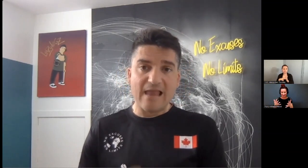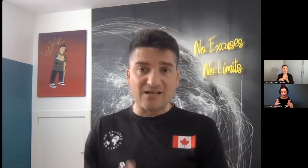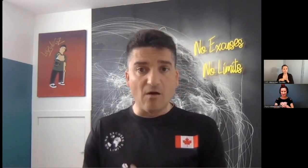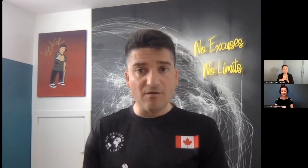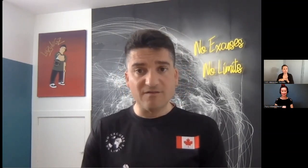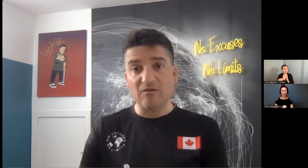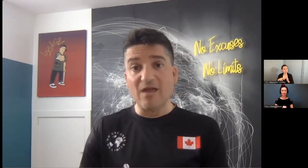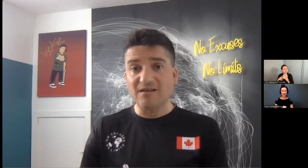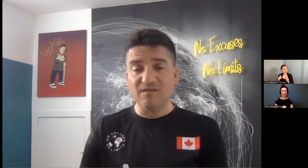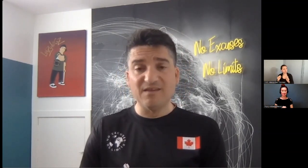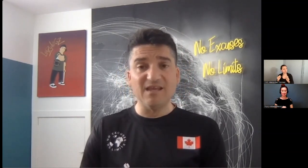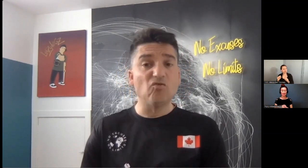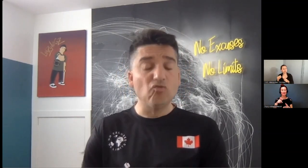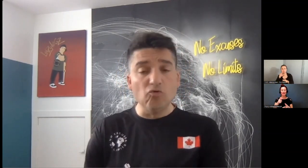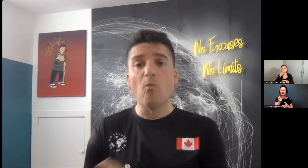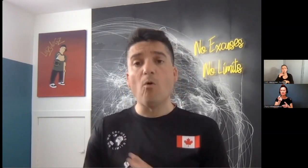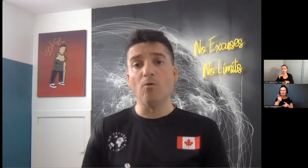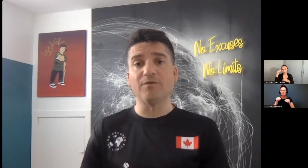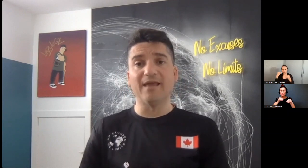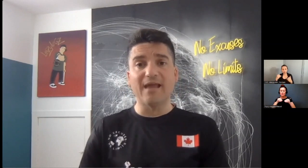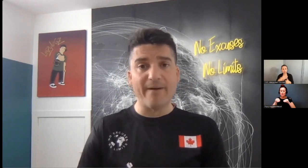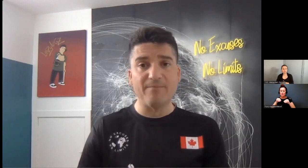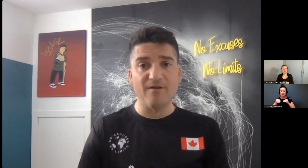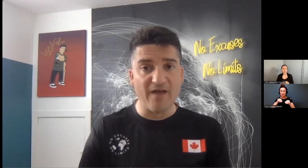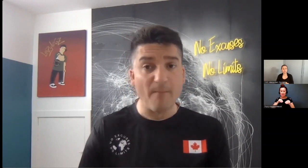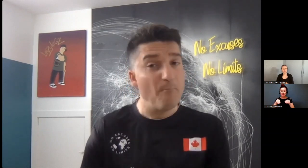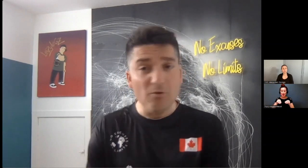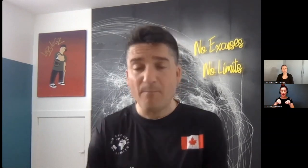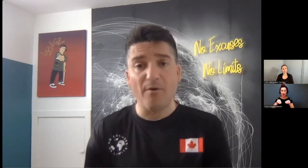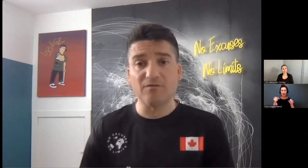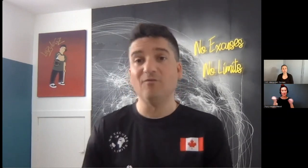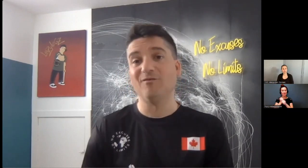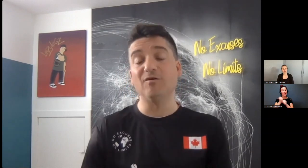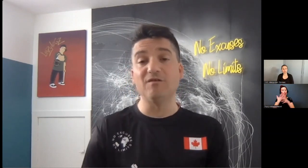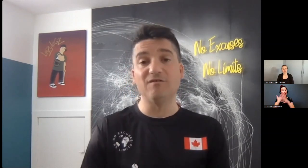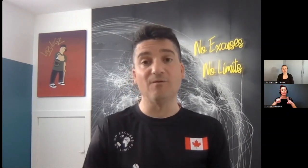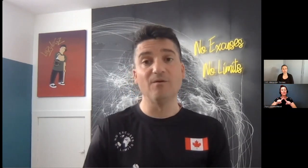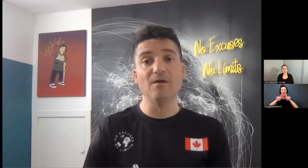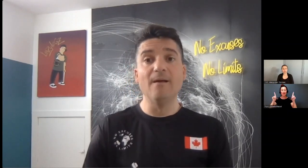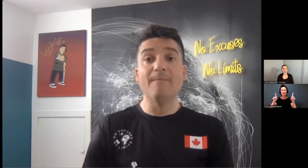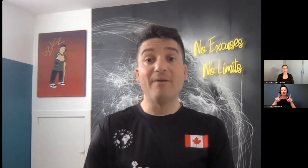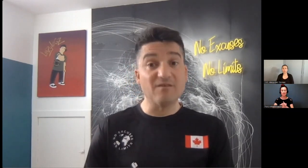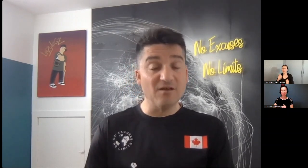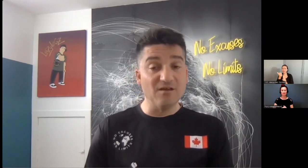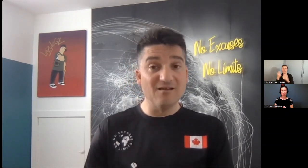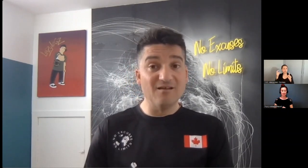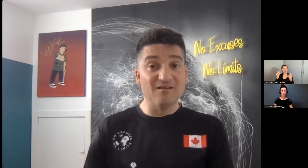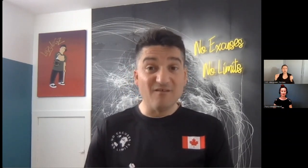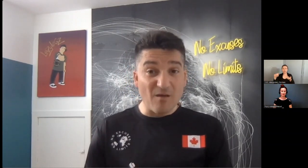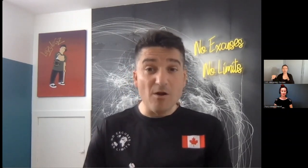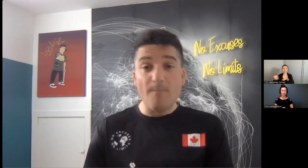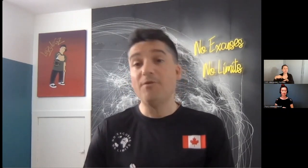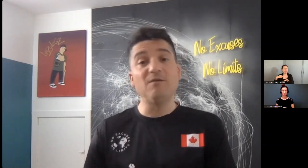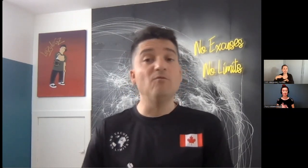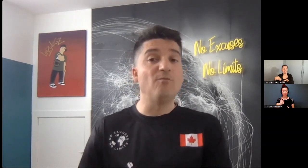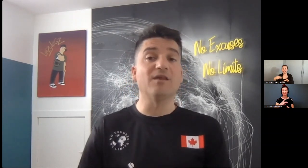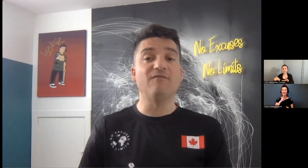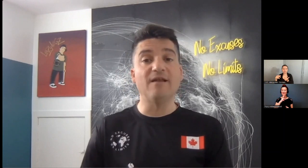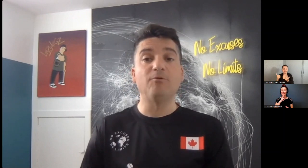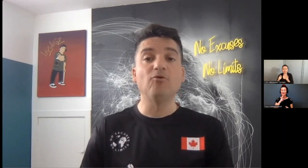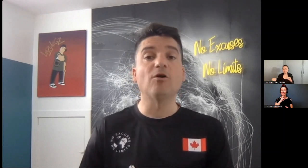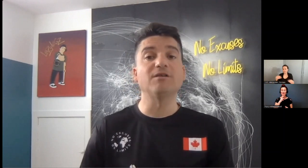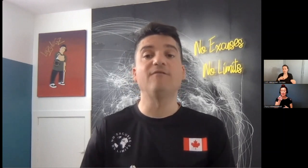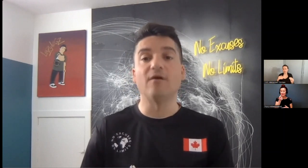performance. La danse, c'est une activité que tout le monde est capable de faire, peu importe notre condition. Everybody can make these dance moves,